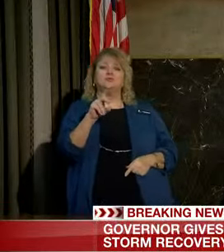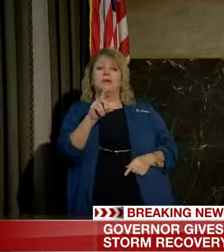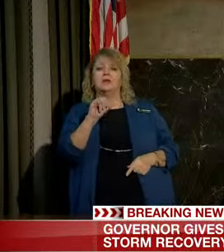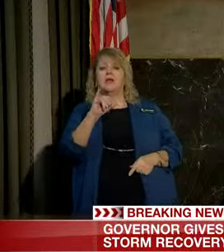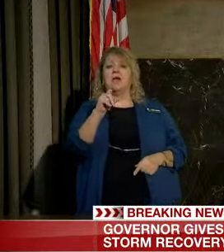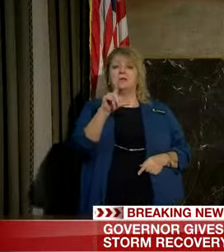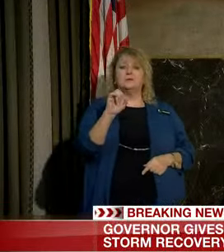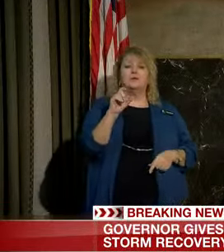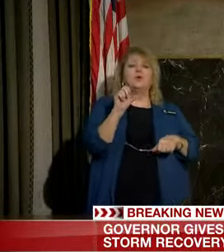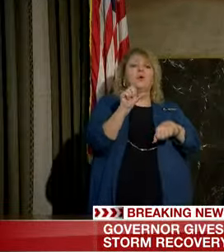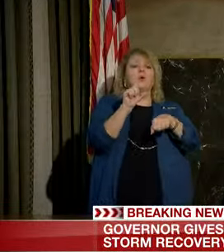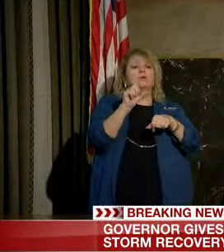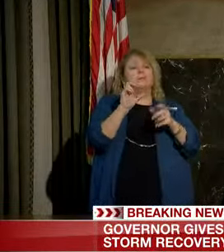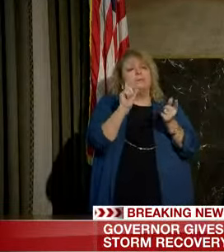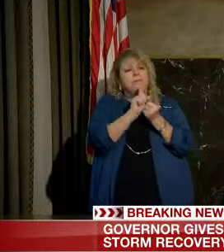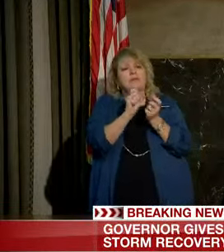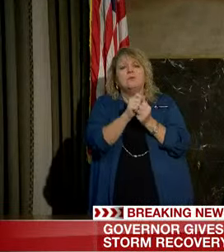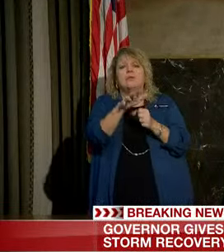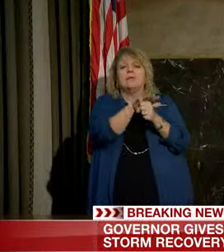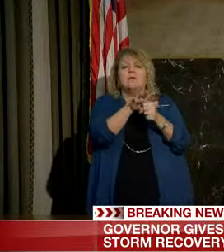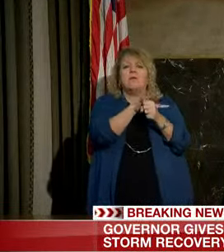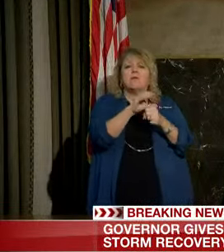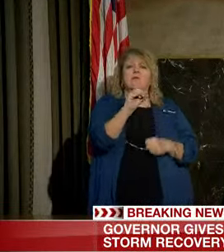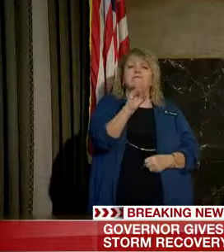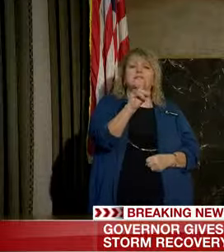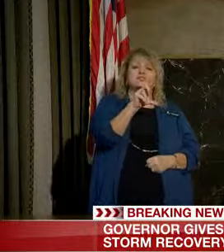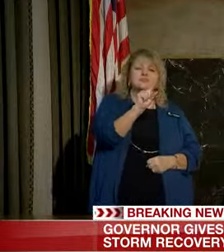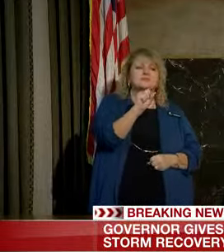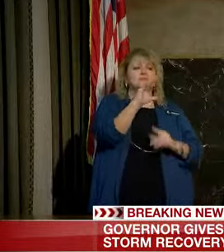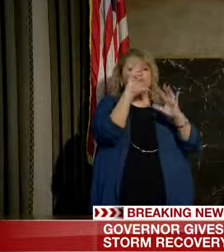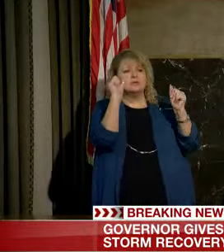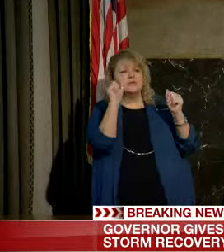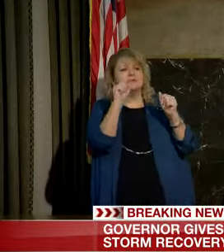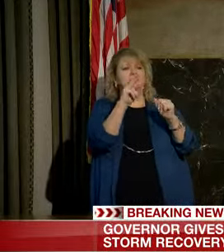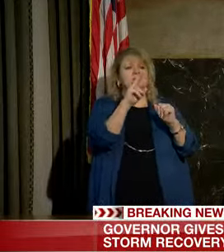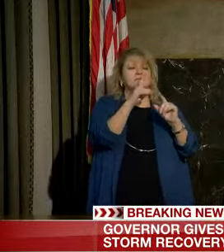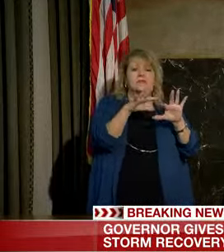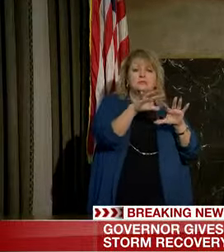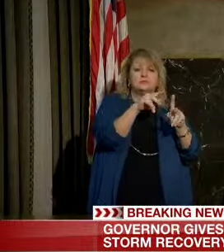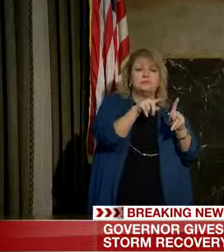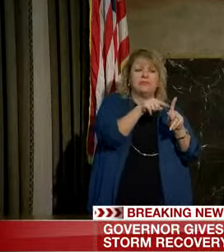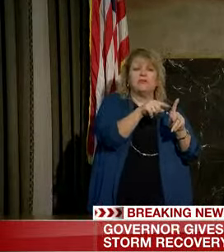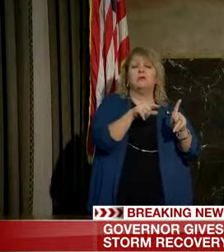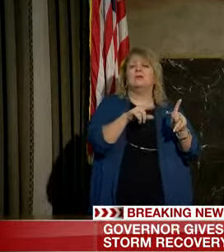soldiers and the folks from the Department of Transportation and others who are working so hard